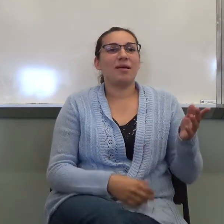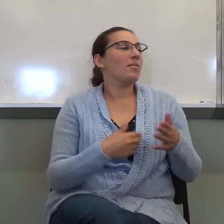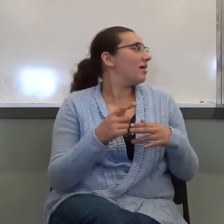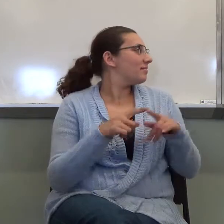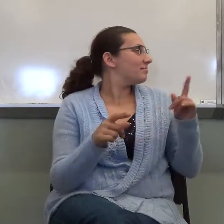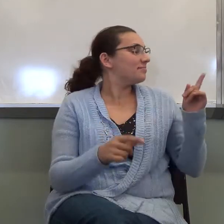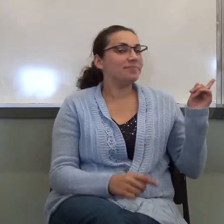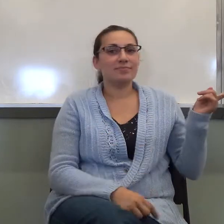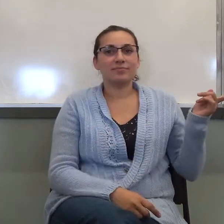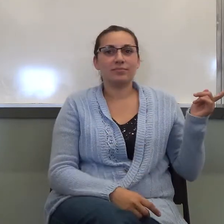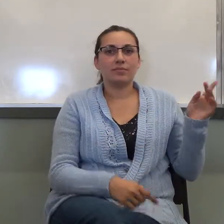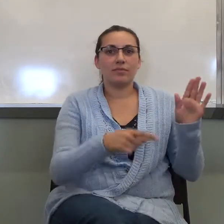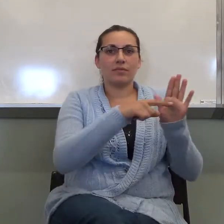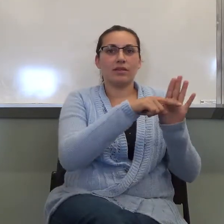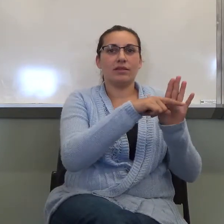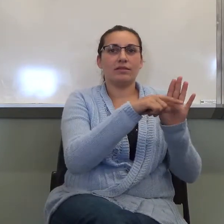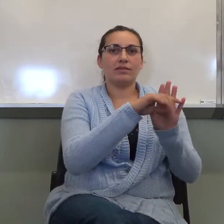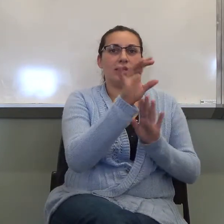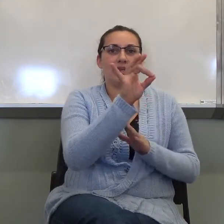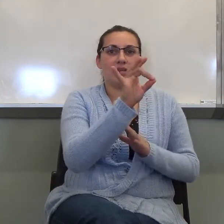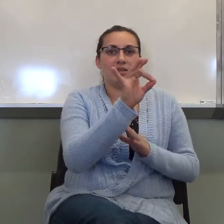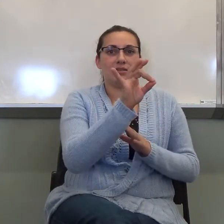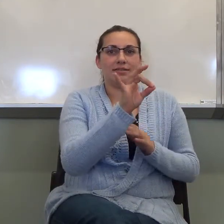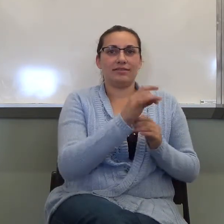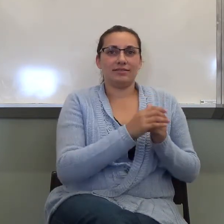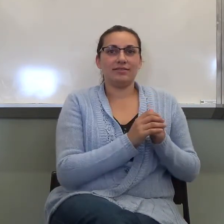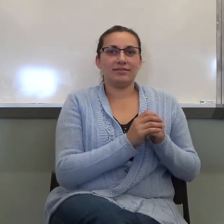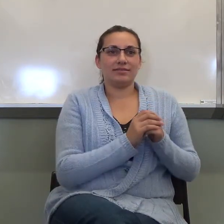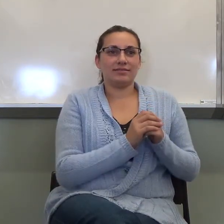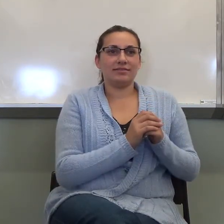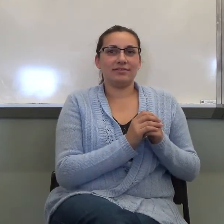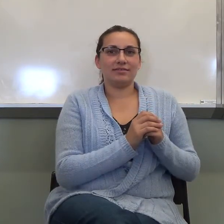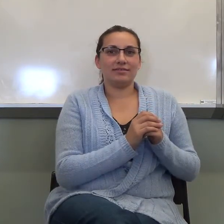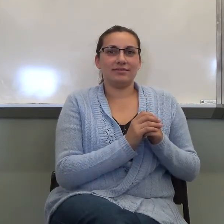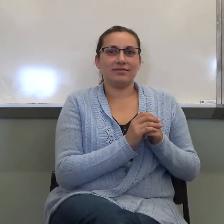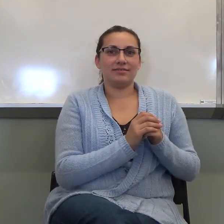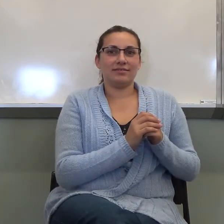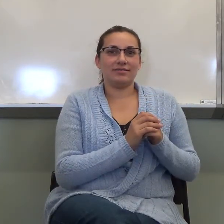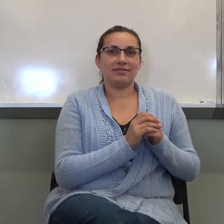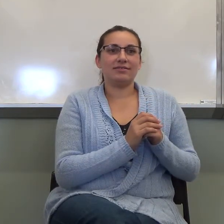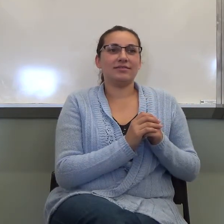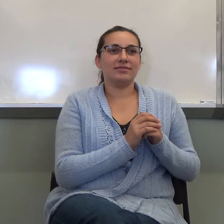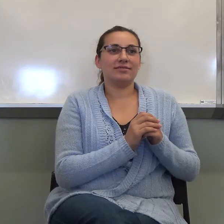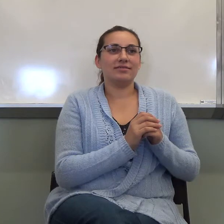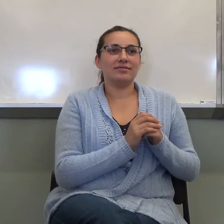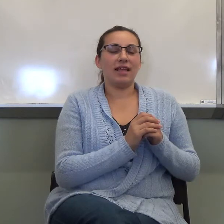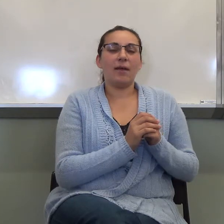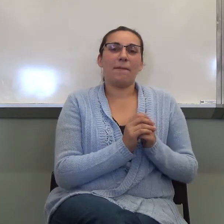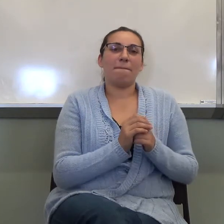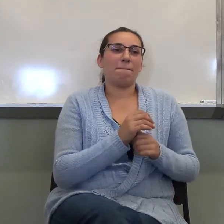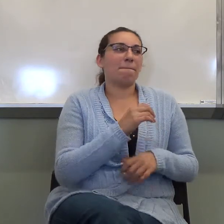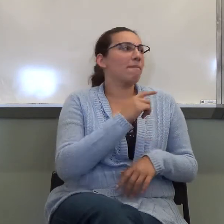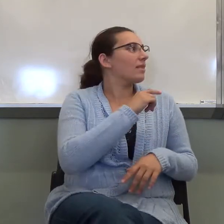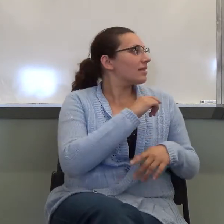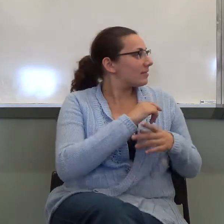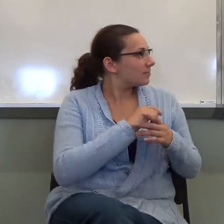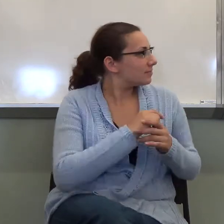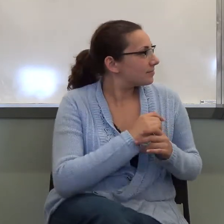Right? See, no arguments, no, well, I don't think so, none of that. It's minus 8. Okay? The rules are the